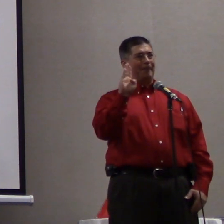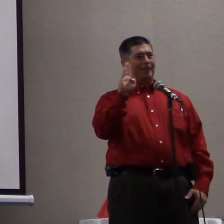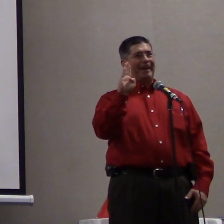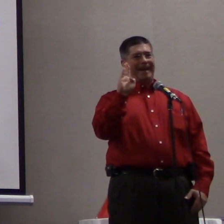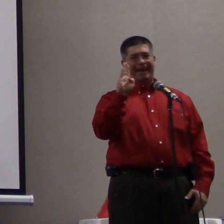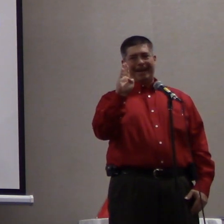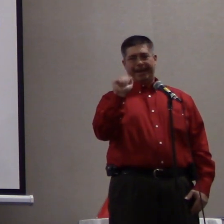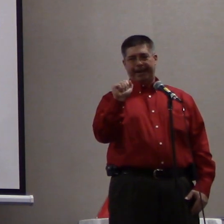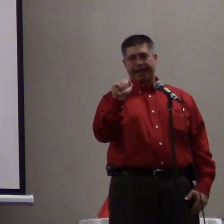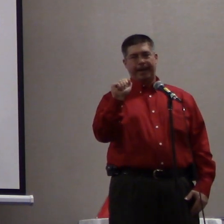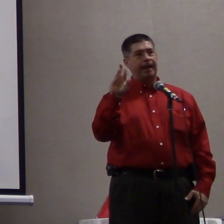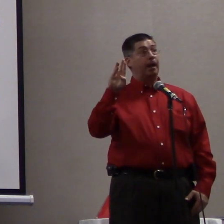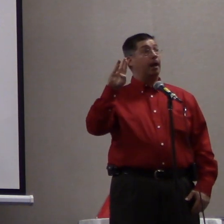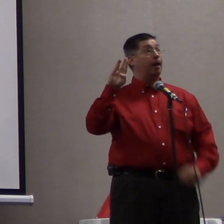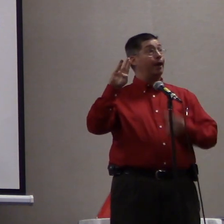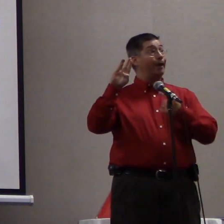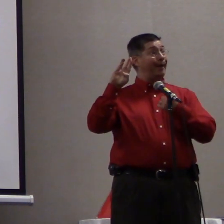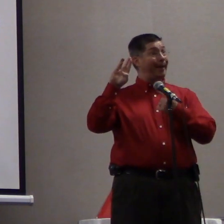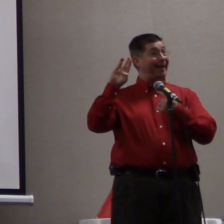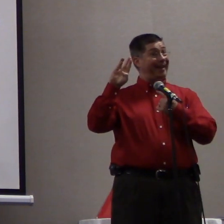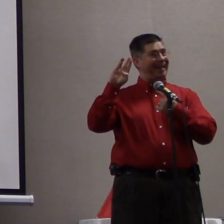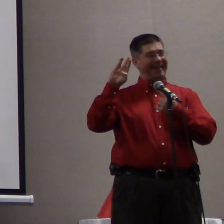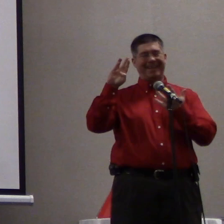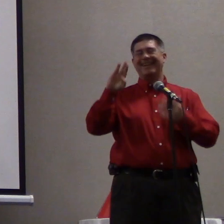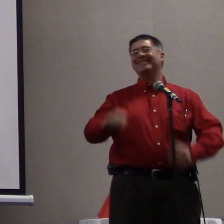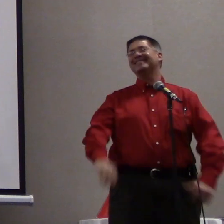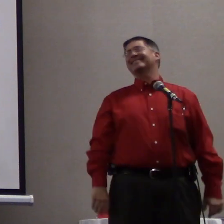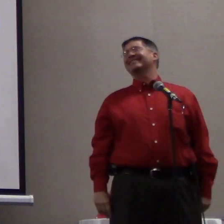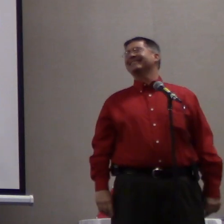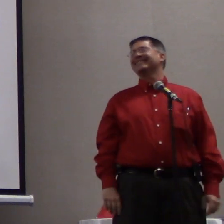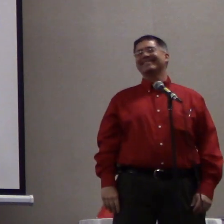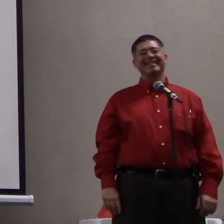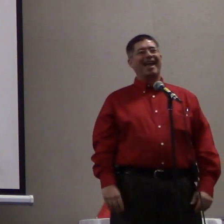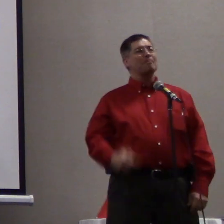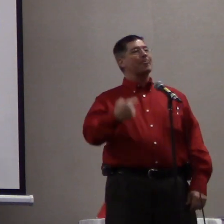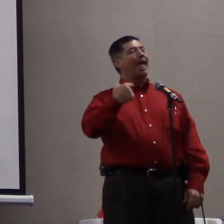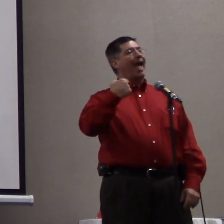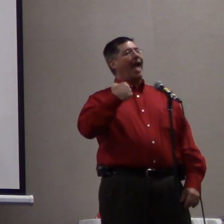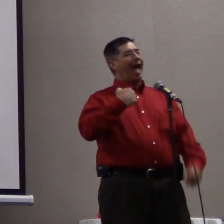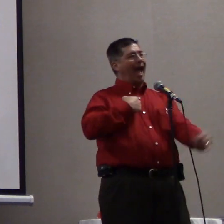Jon.